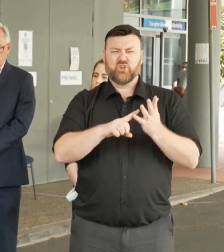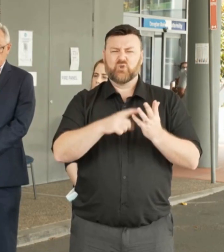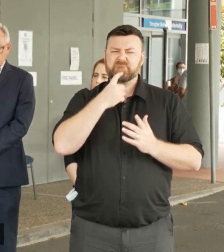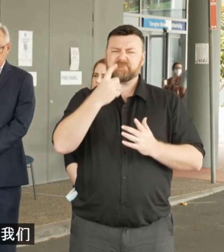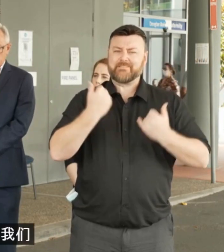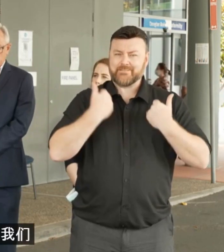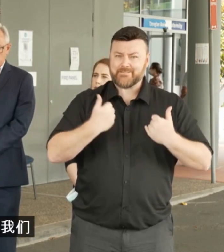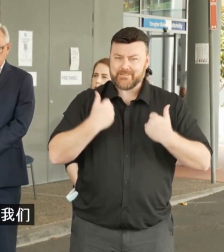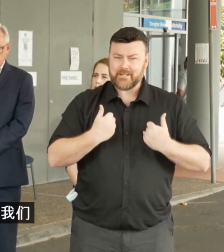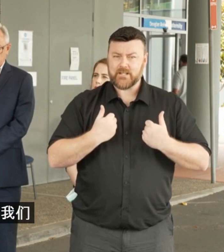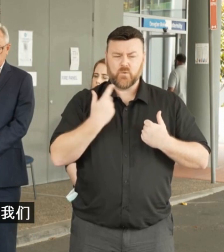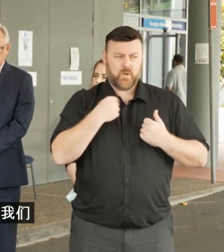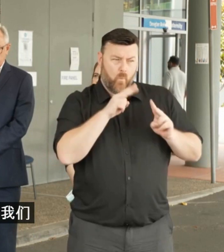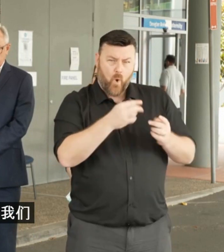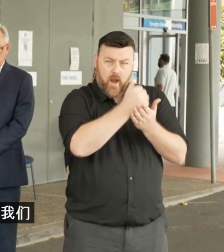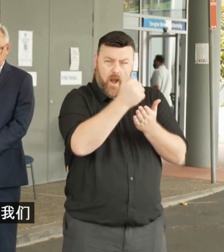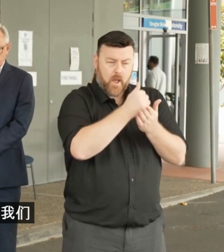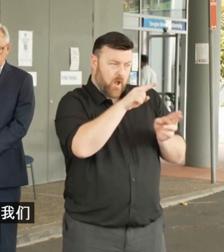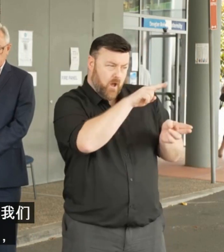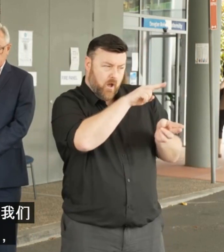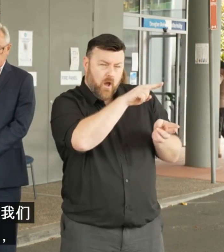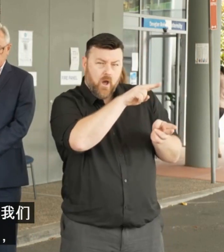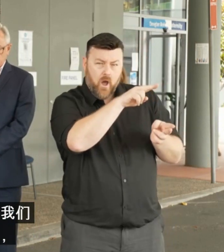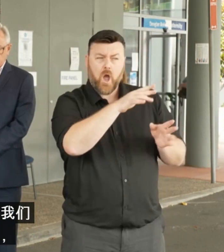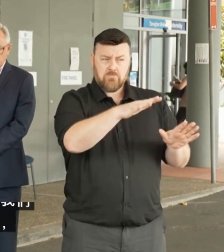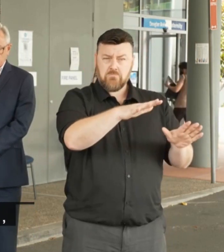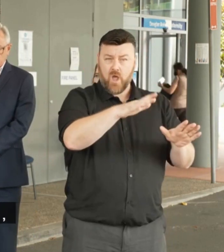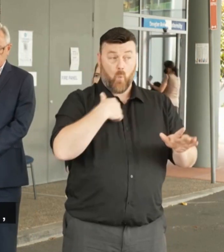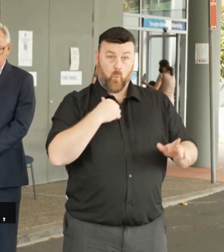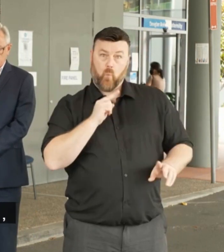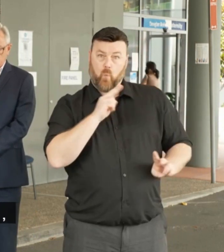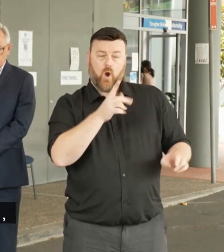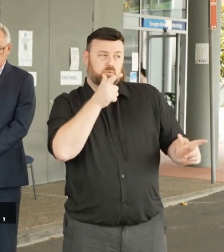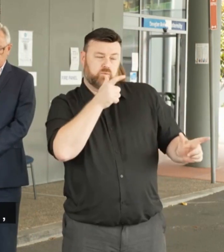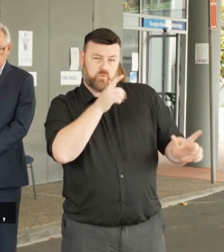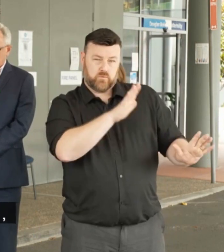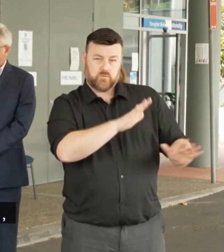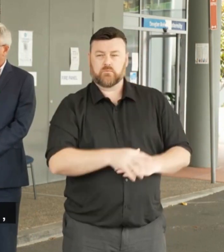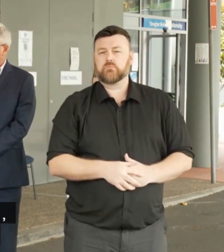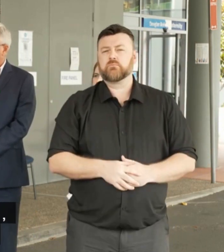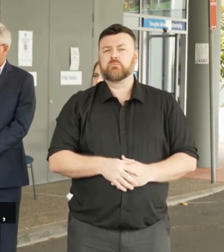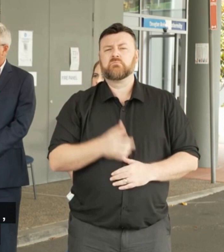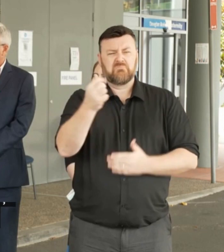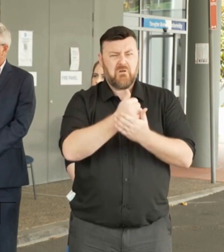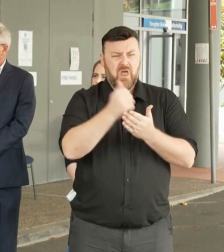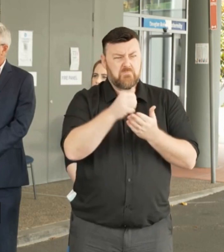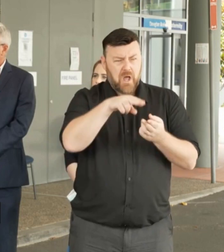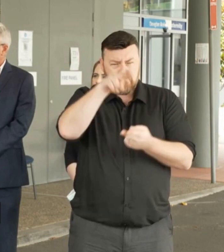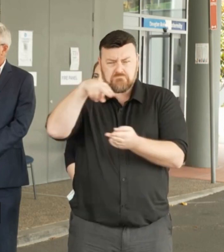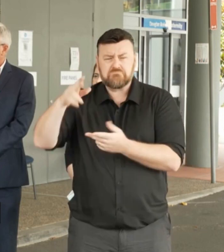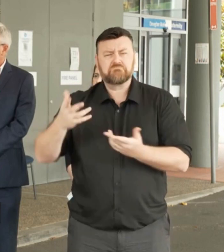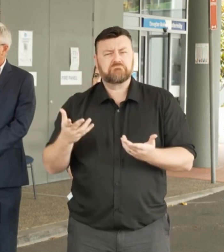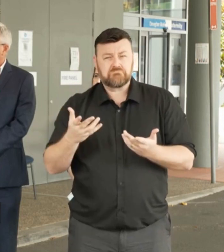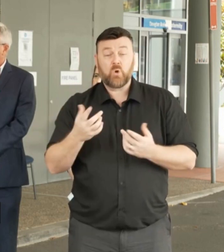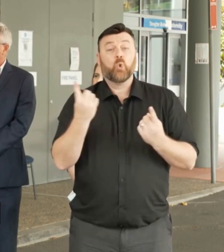and whilst they remain stable, we are keeping a very, very close eye on that. But the trend remains that the majority of people who